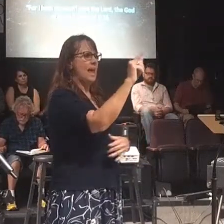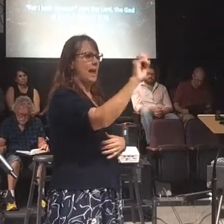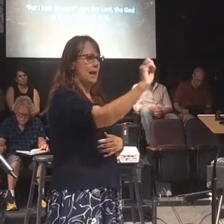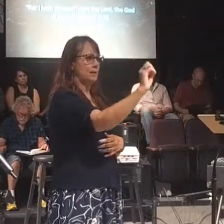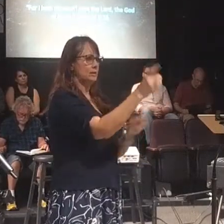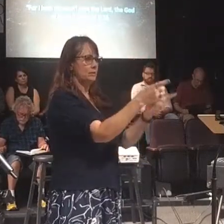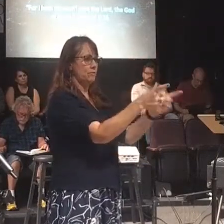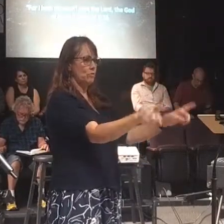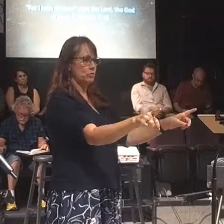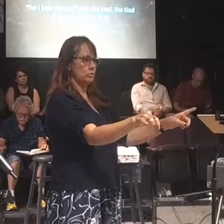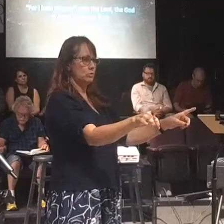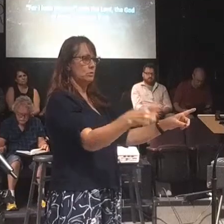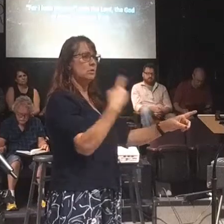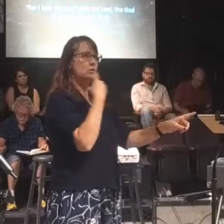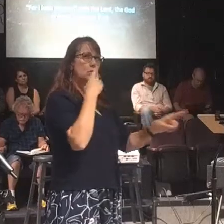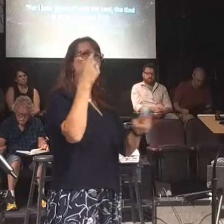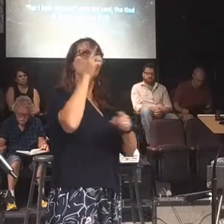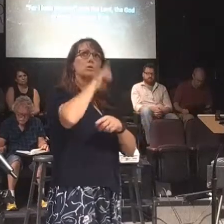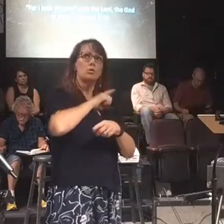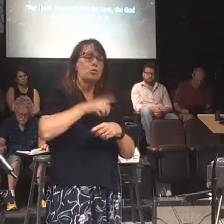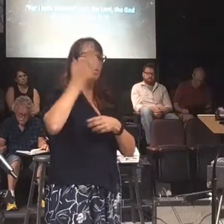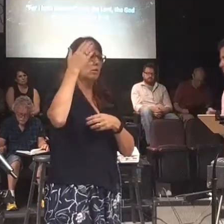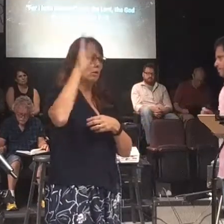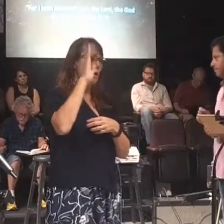Lord, the God of Israel.